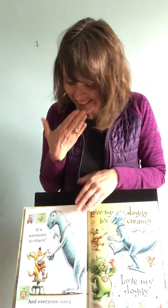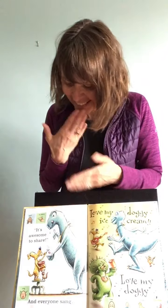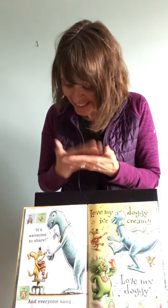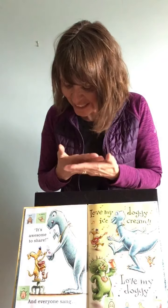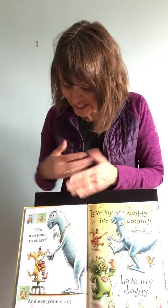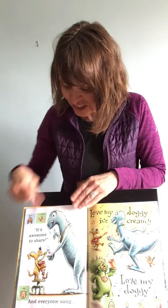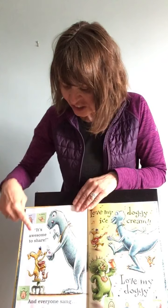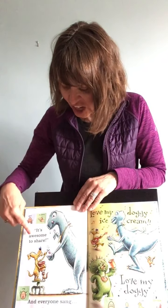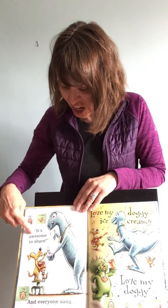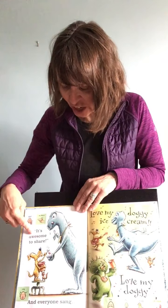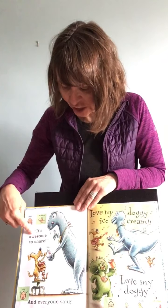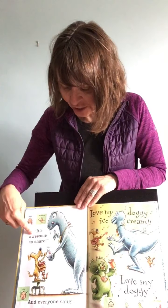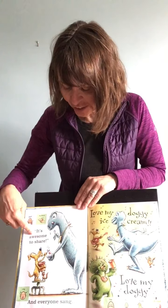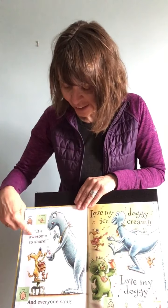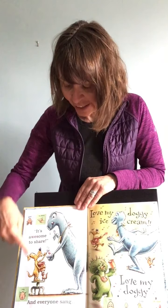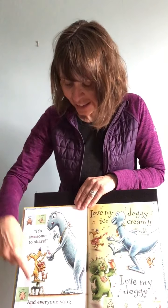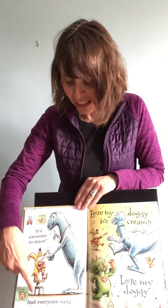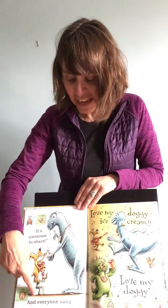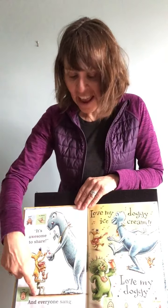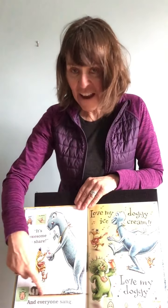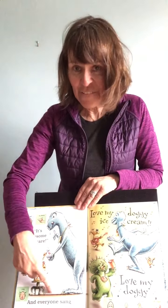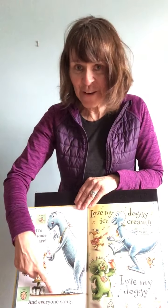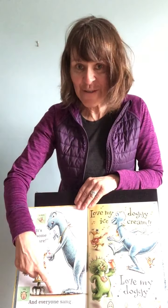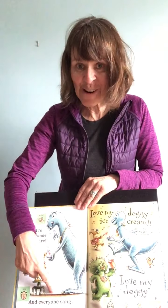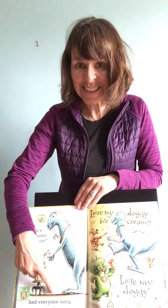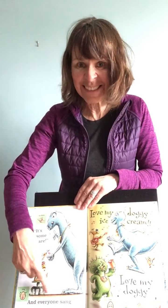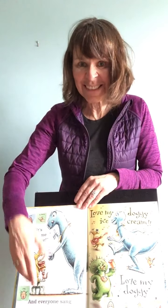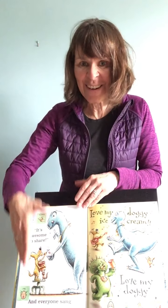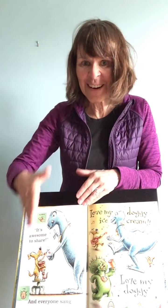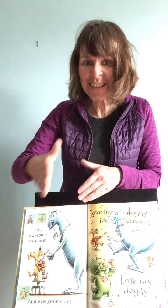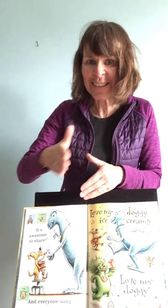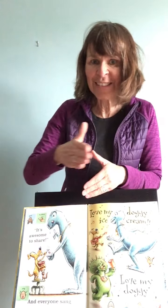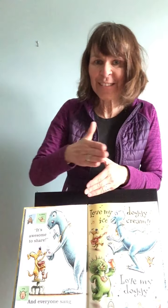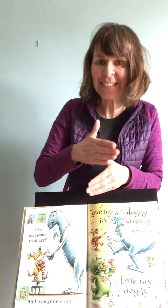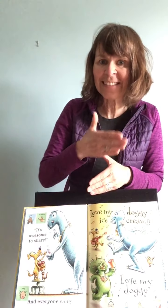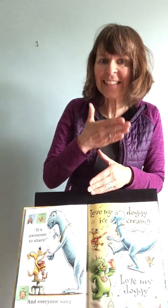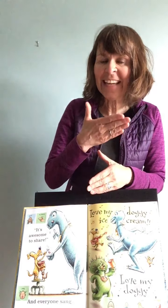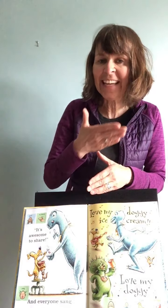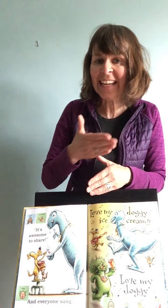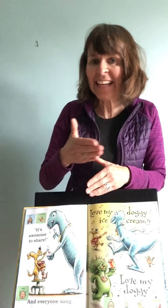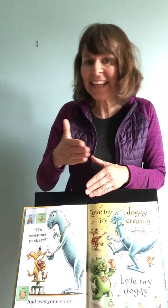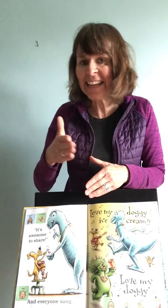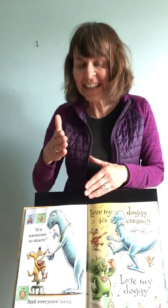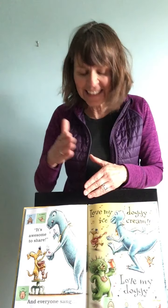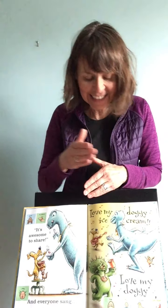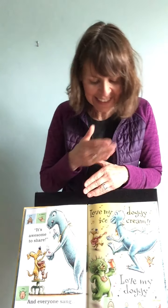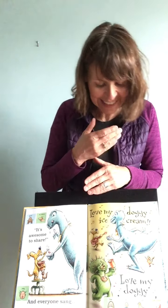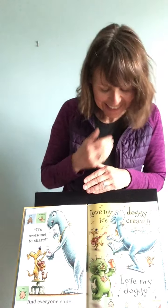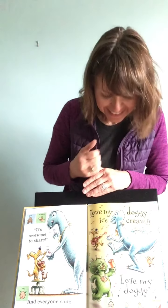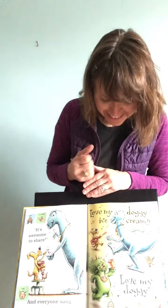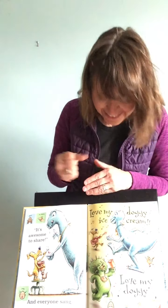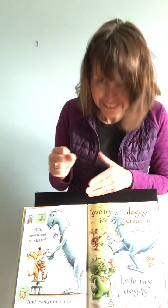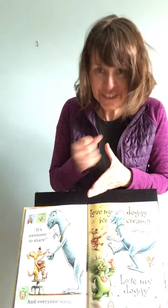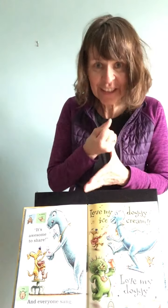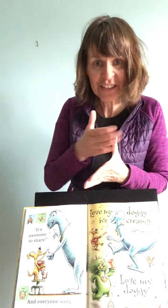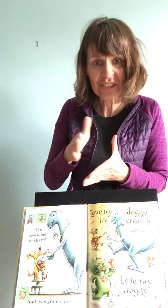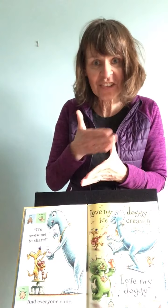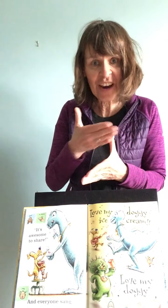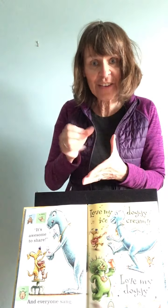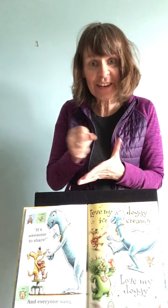It's good to share. And everyone started to sing. They're gonna share their ice